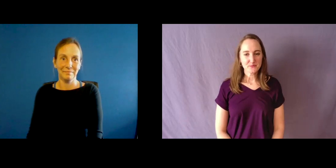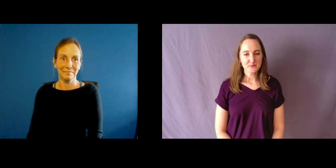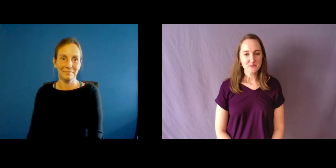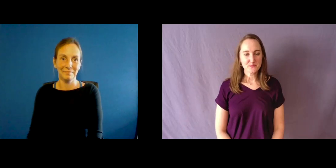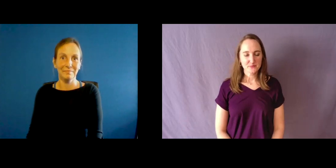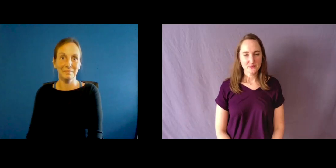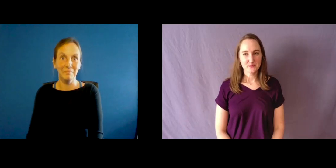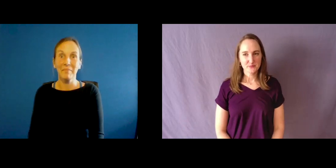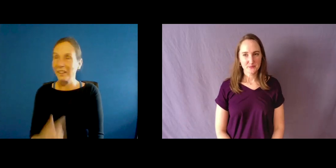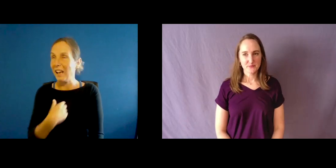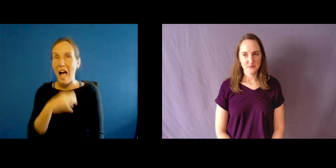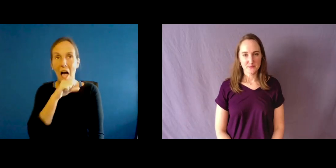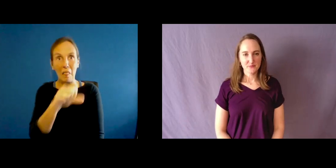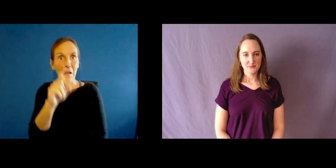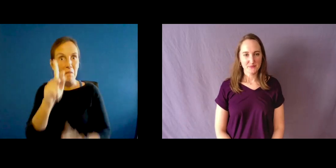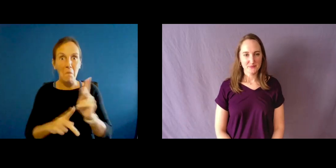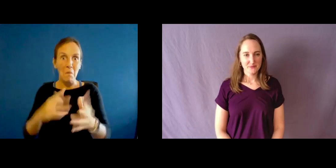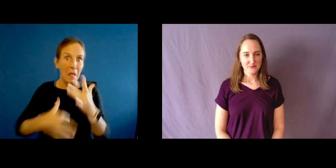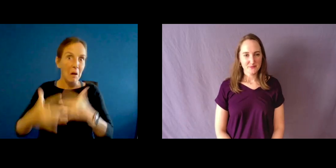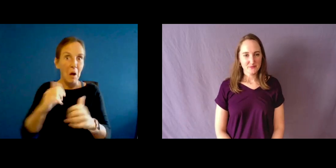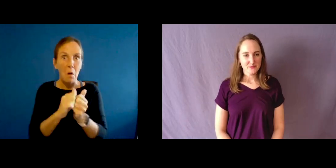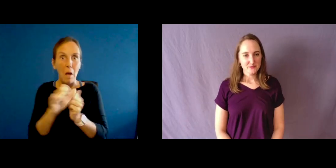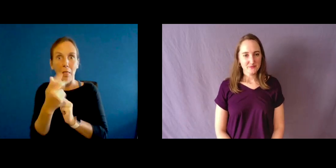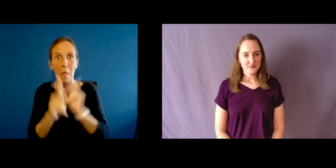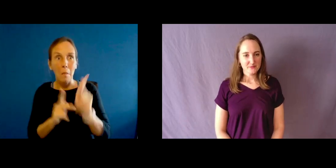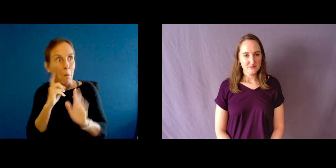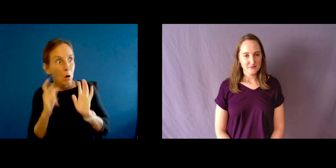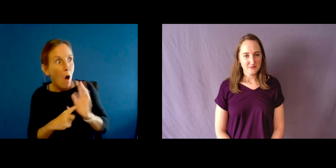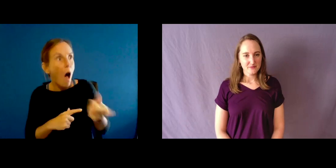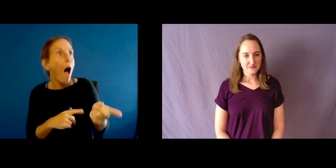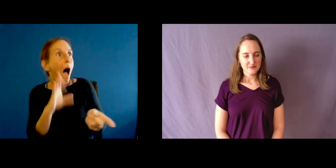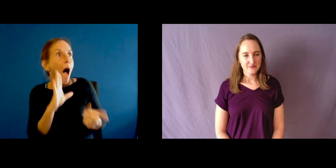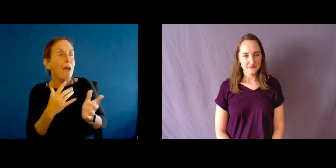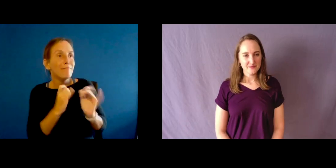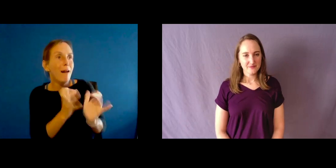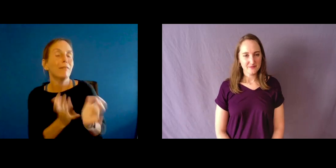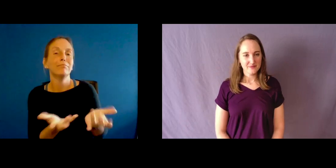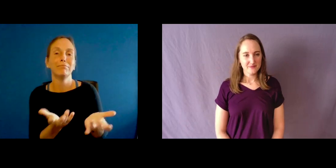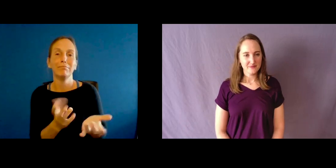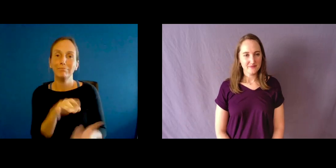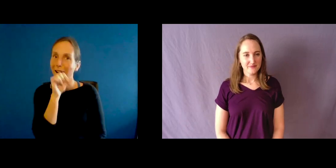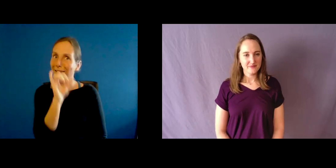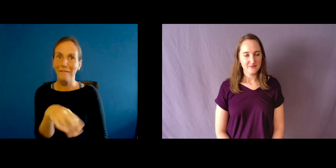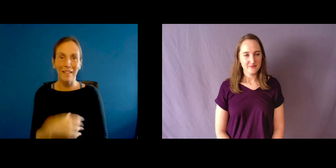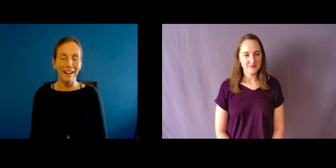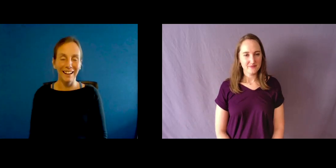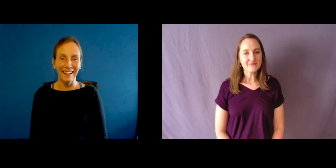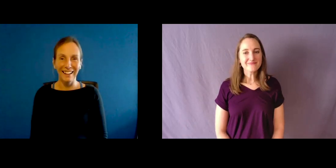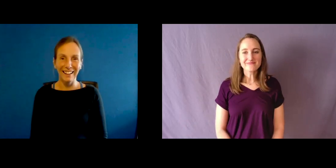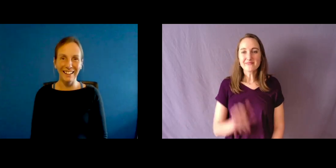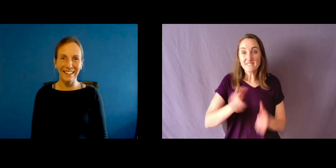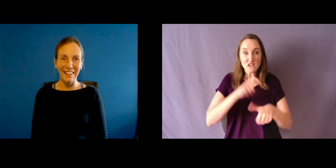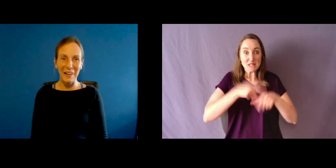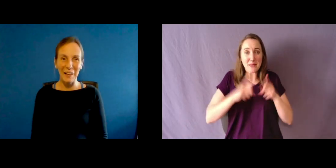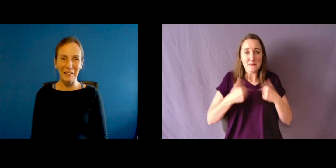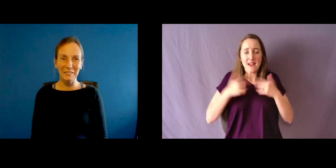I love that people are interacting with each other because of the collars and leashes. So yeah, that was the first time it happened.